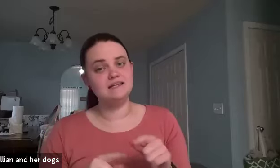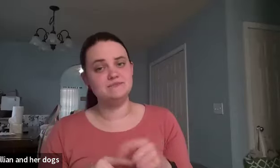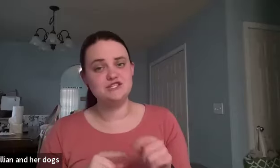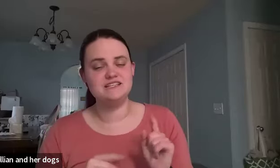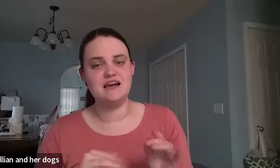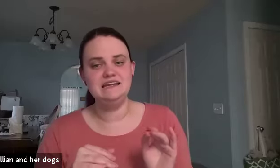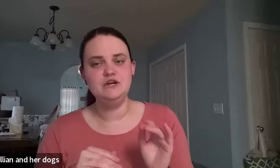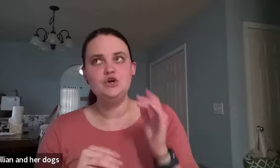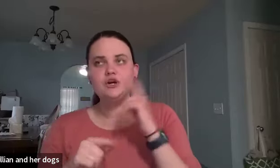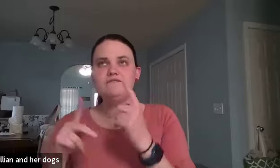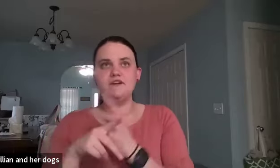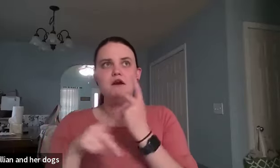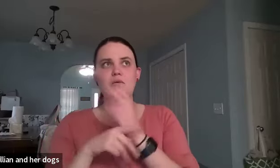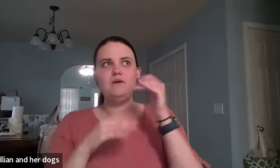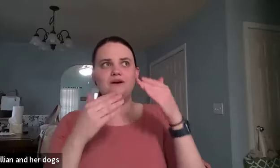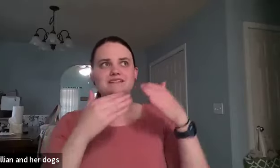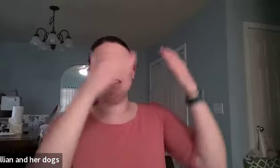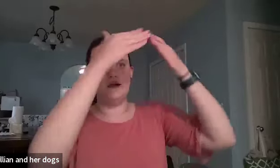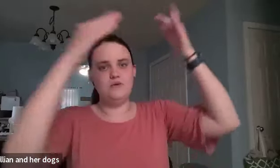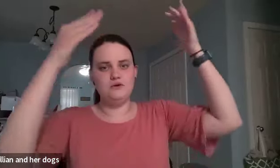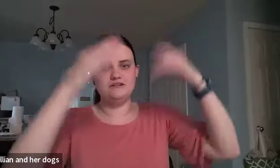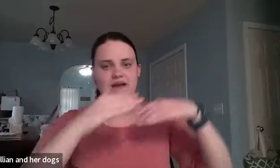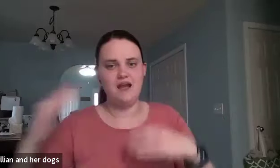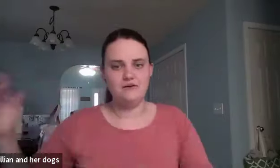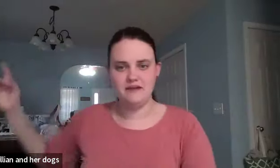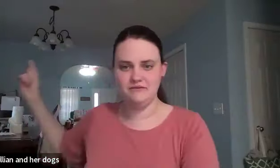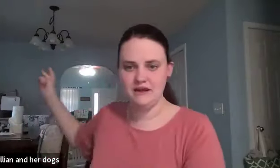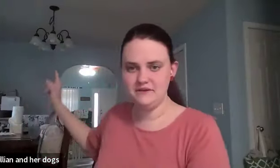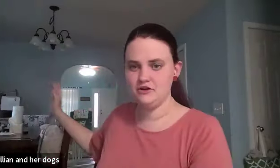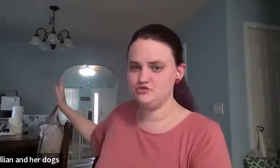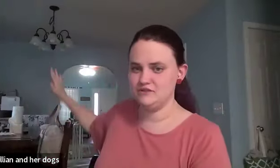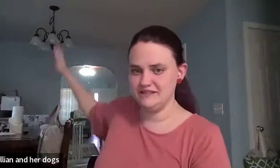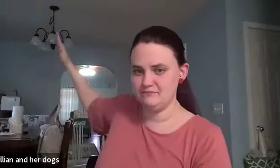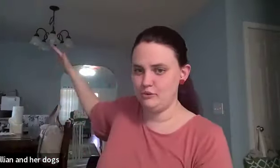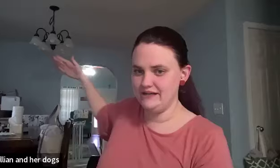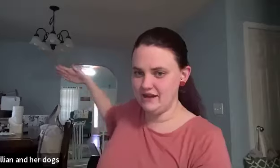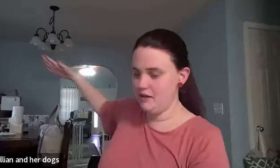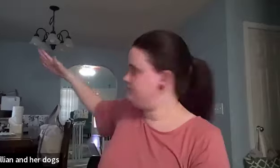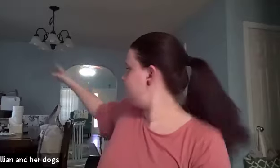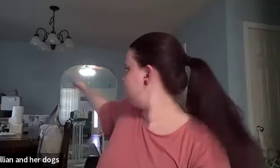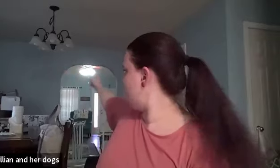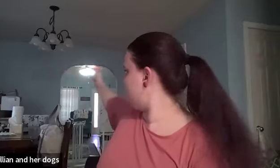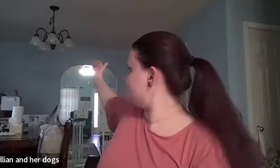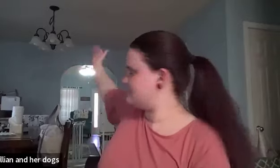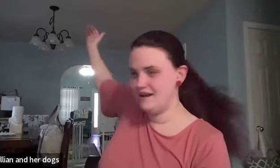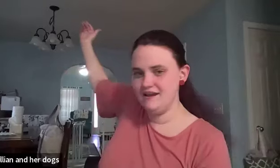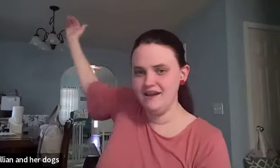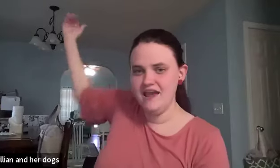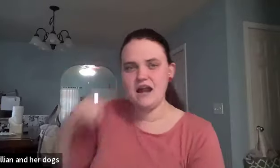Well, especially because I couldn't figure out what it was in the top corner because my house, like right up here, goes really pointed up on the other side, and I